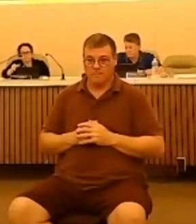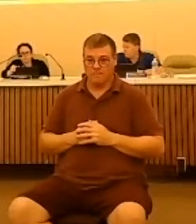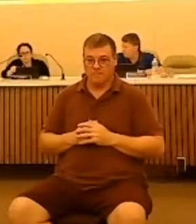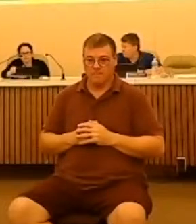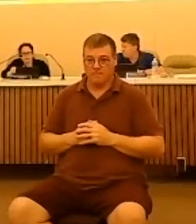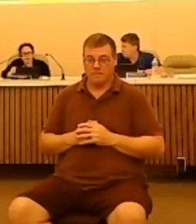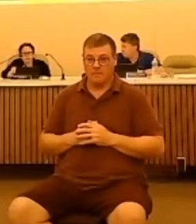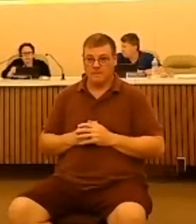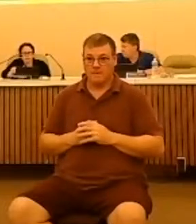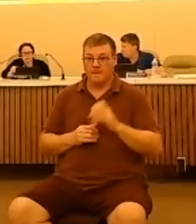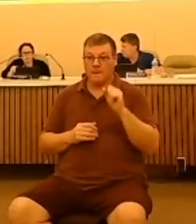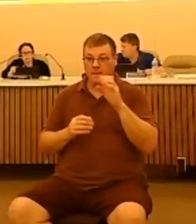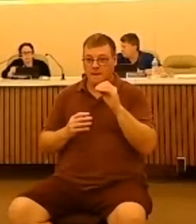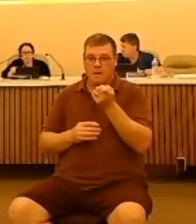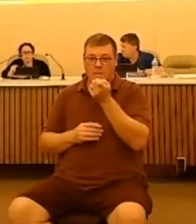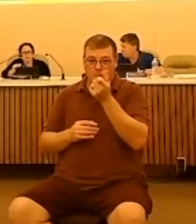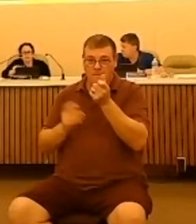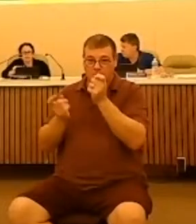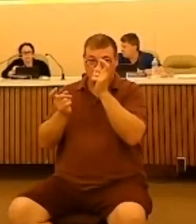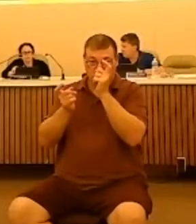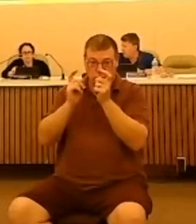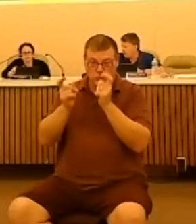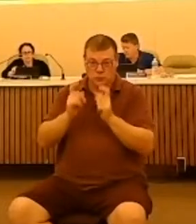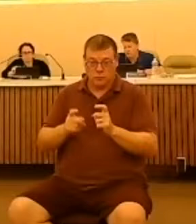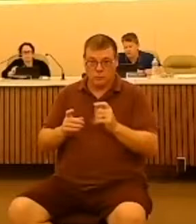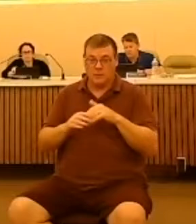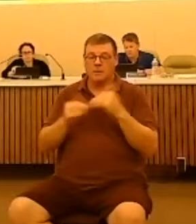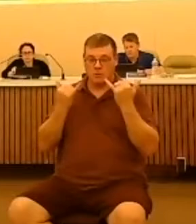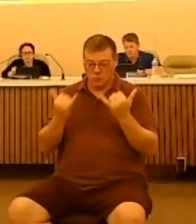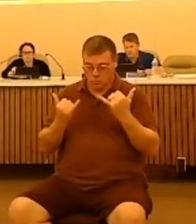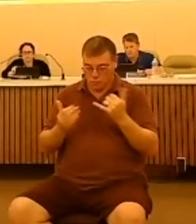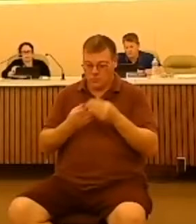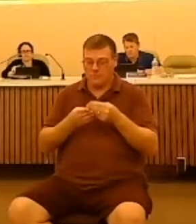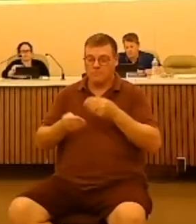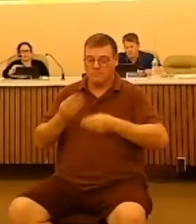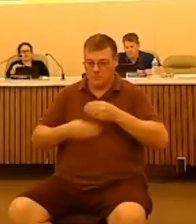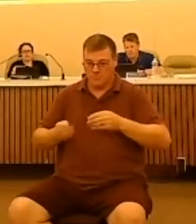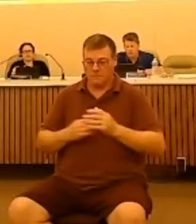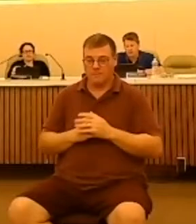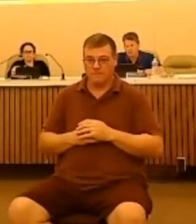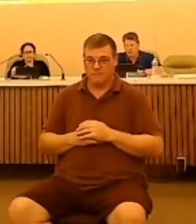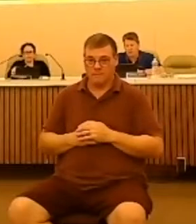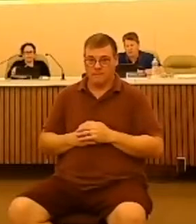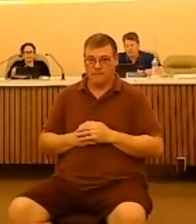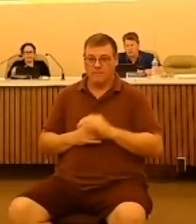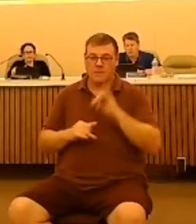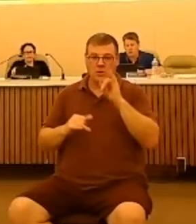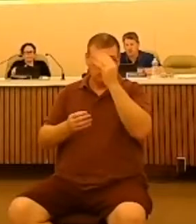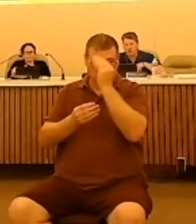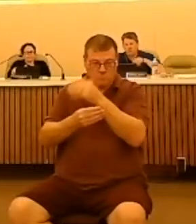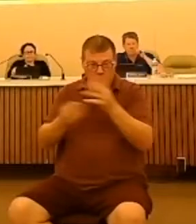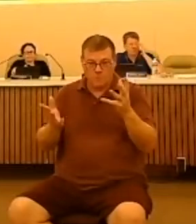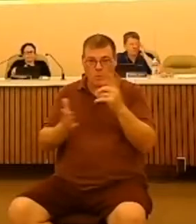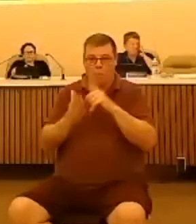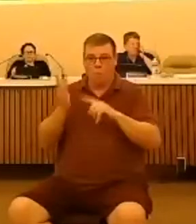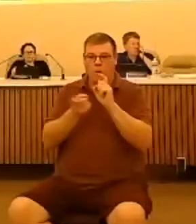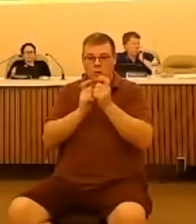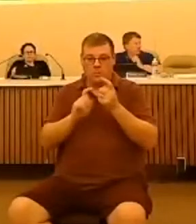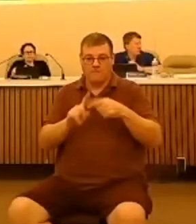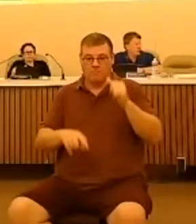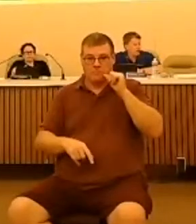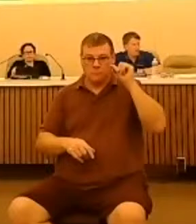So those couple of minor changes, is that in this current? That is in this current budget. Yep. Great, thank you. I just wanted to let you know what changed from